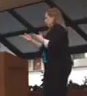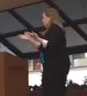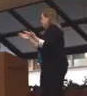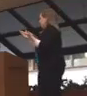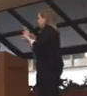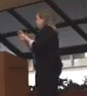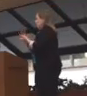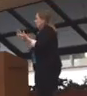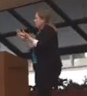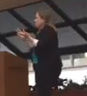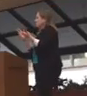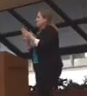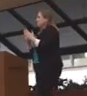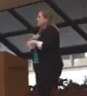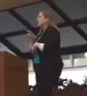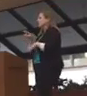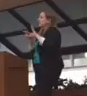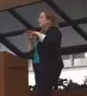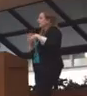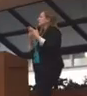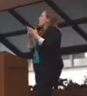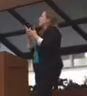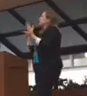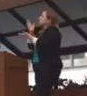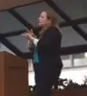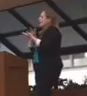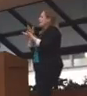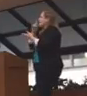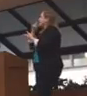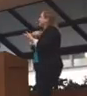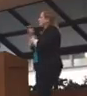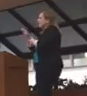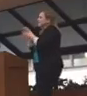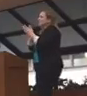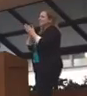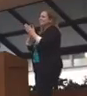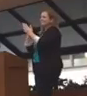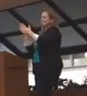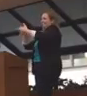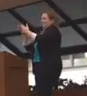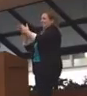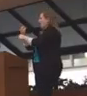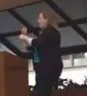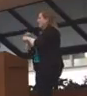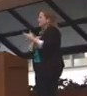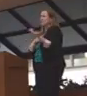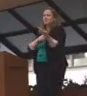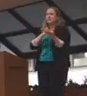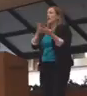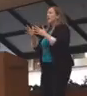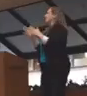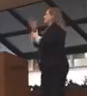the complete comments. I don't blame anybody, but it's interesting is